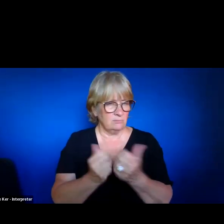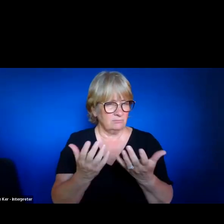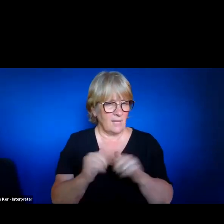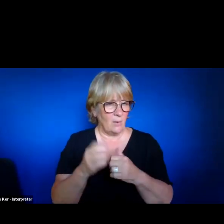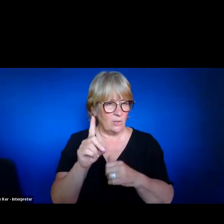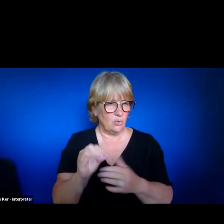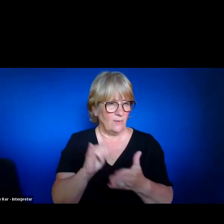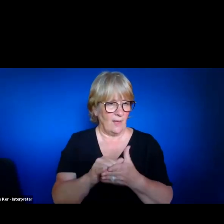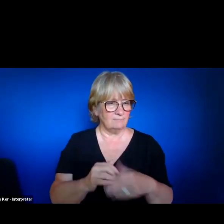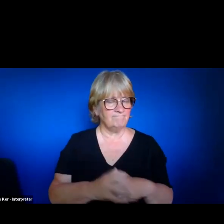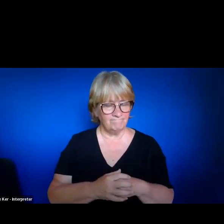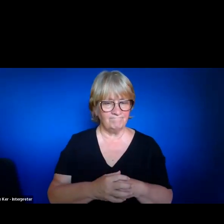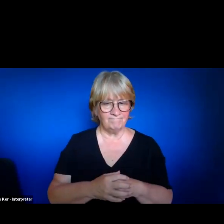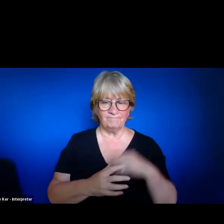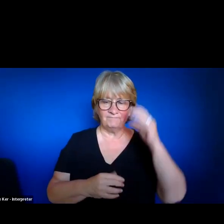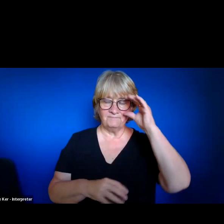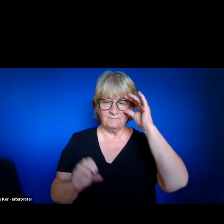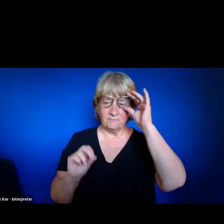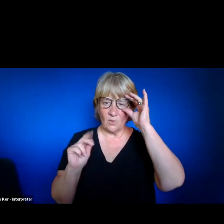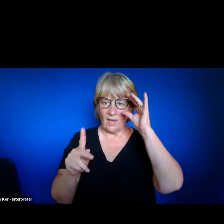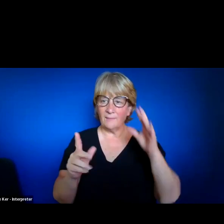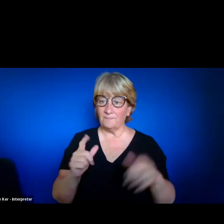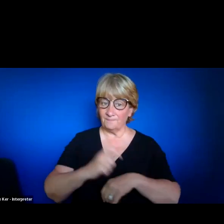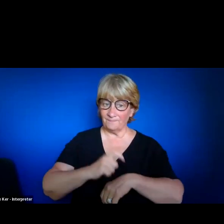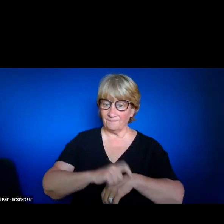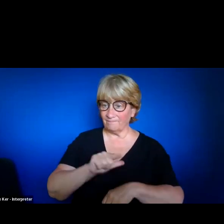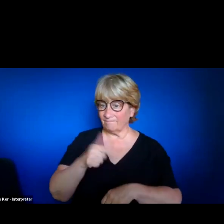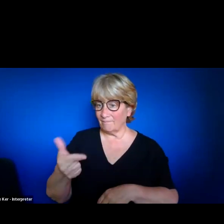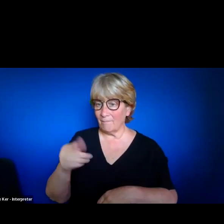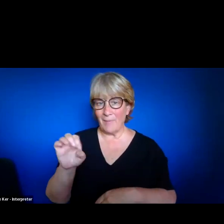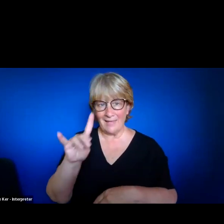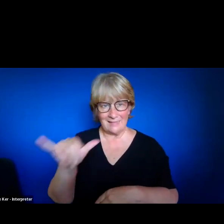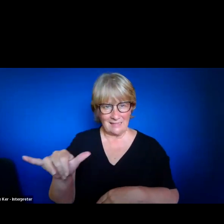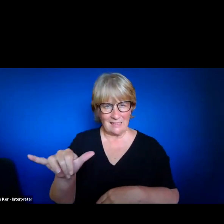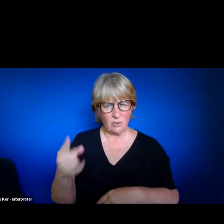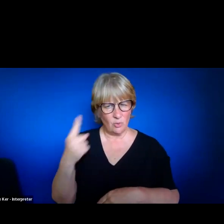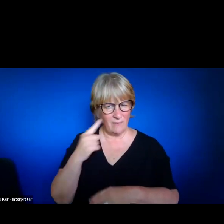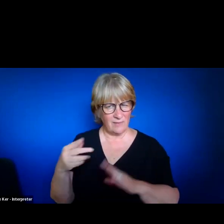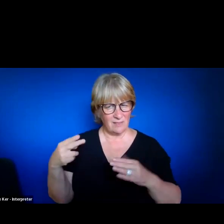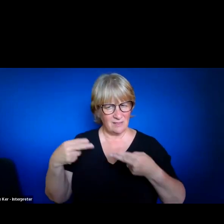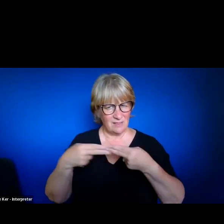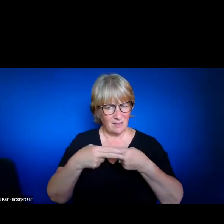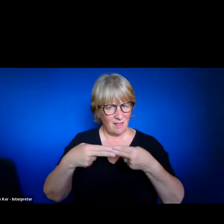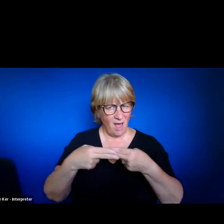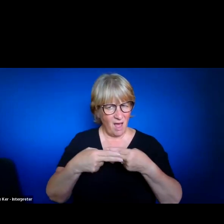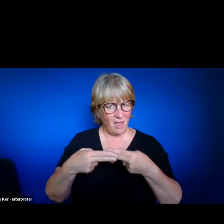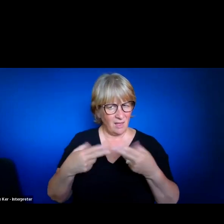that. All right, let's turn it over to Betsy first. And Betsy, I think you have a slide to